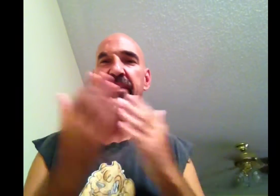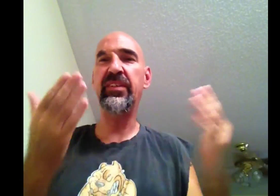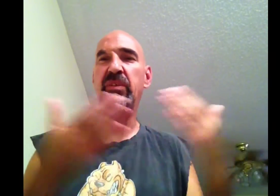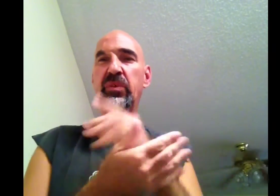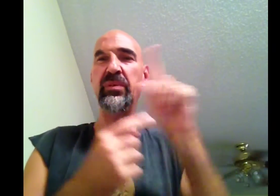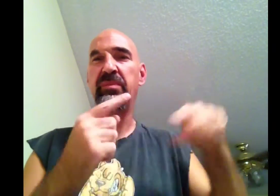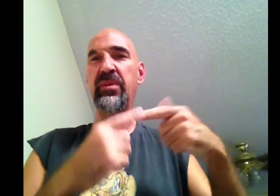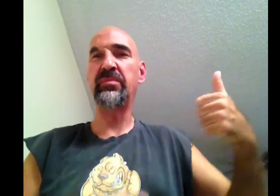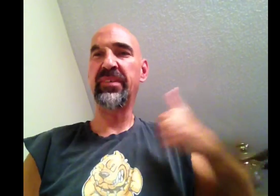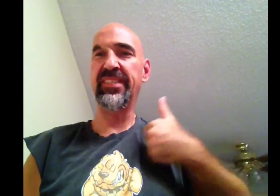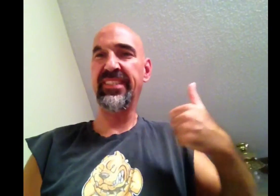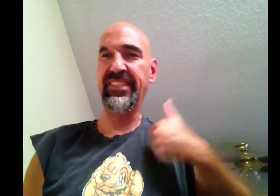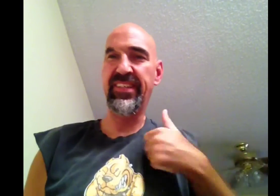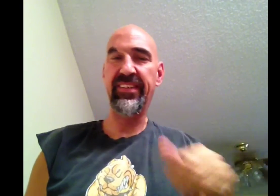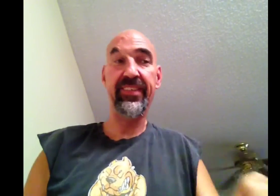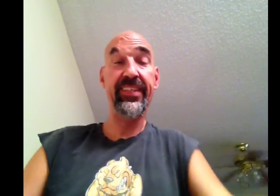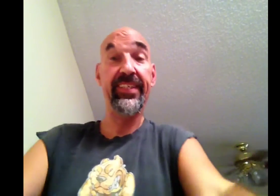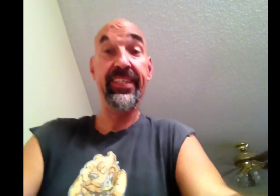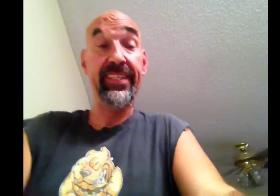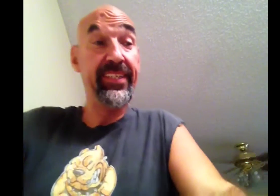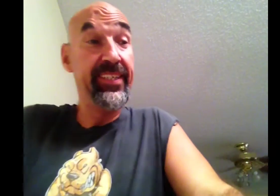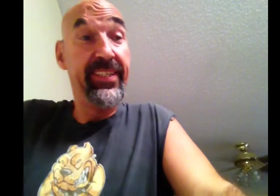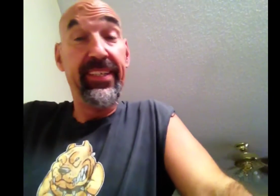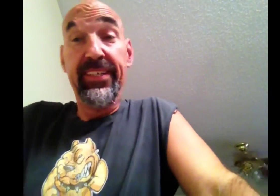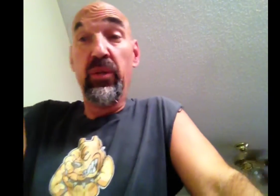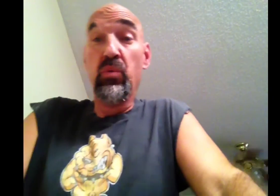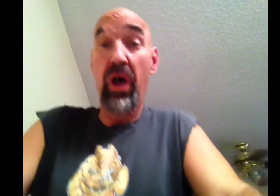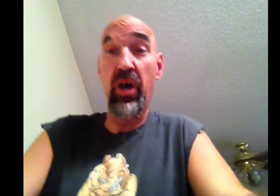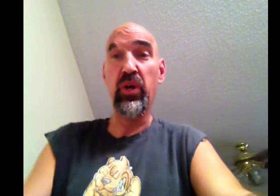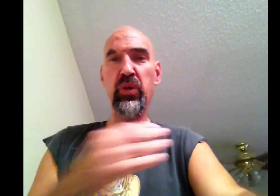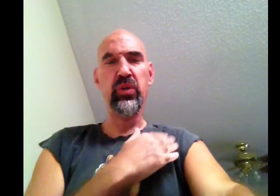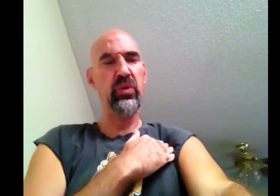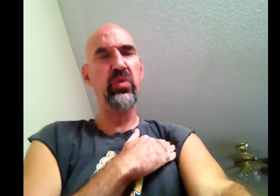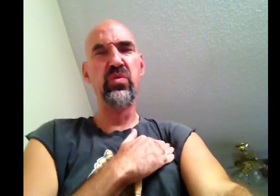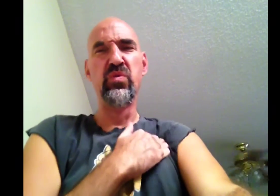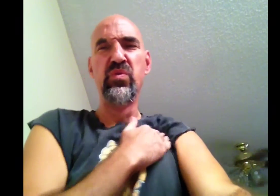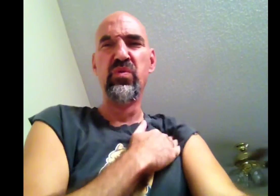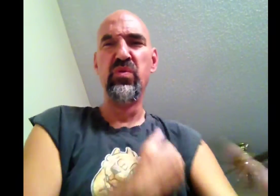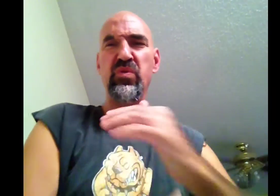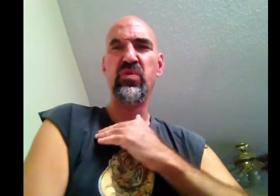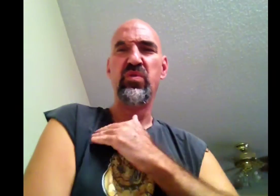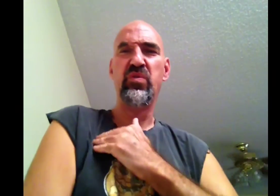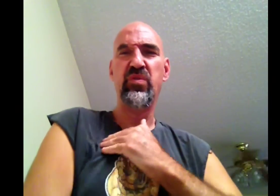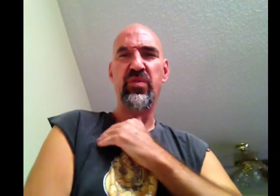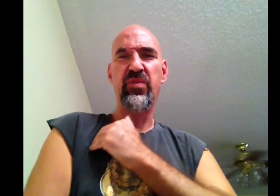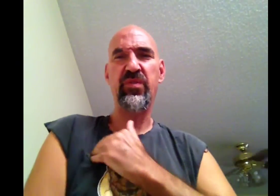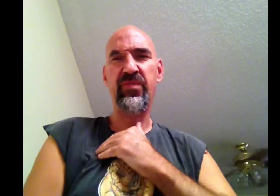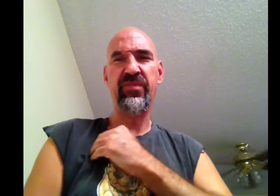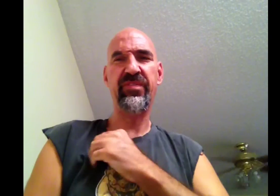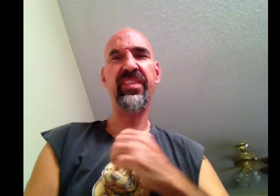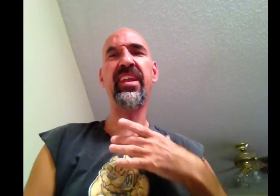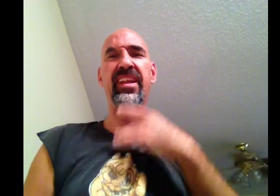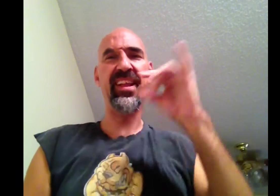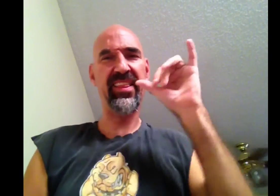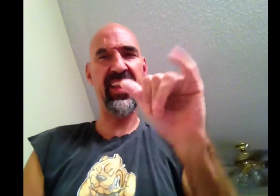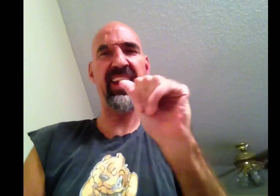I have such a mess going on. I'm worried about overcooking it. I'm worried about the time. I mean, that thing is a hot mess. Oh, no, that does